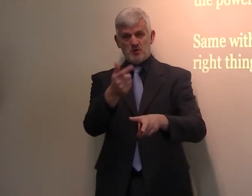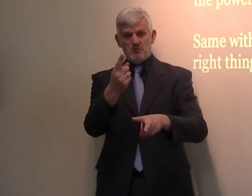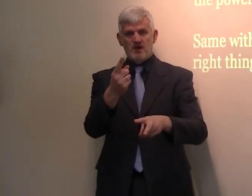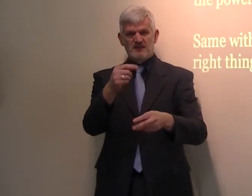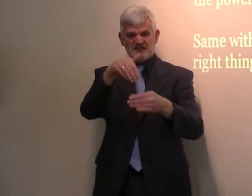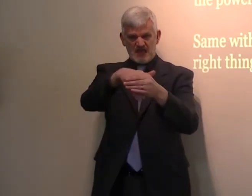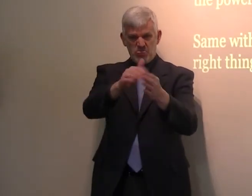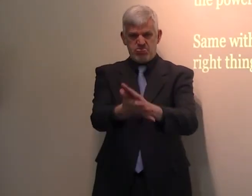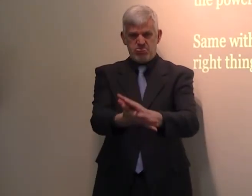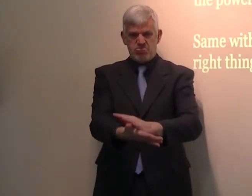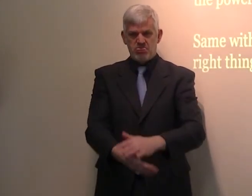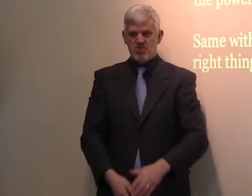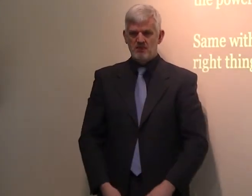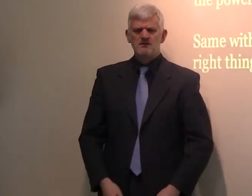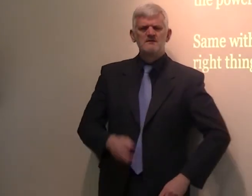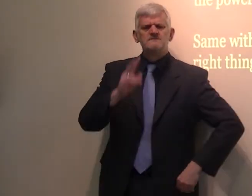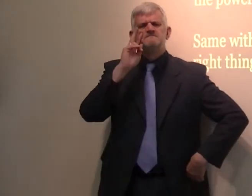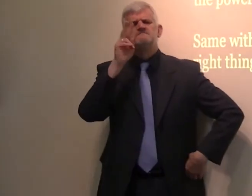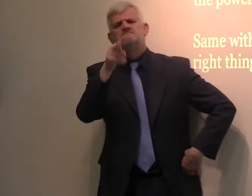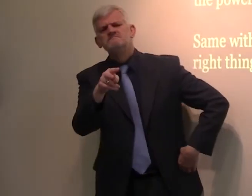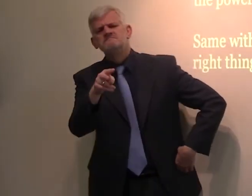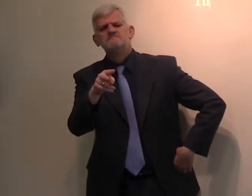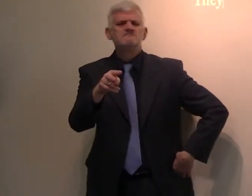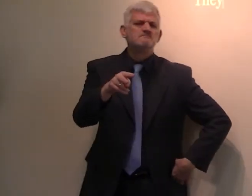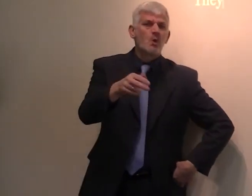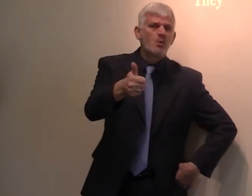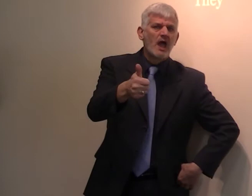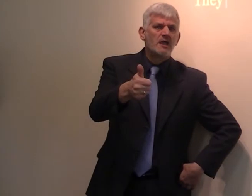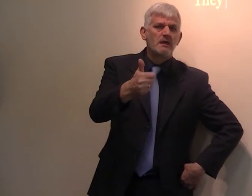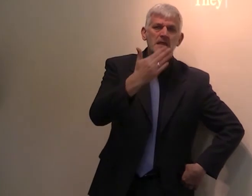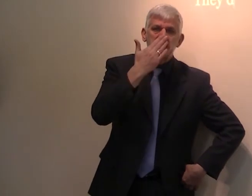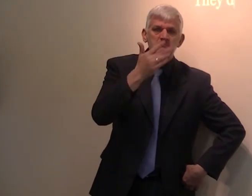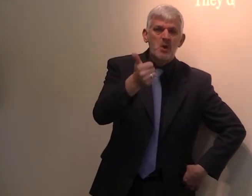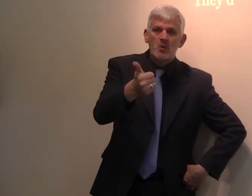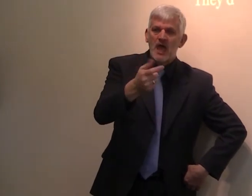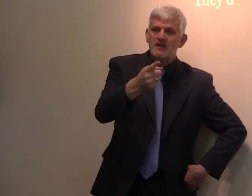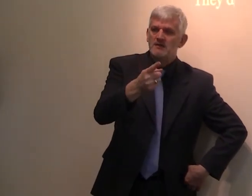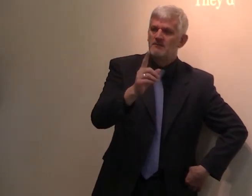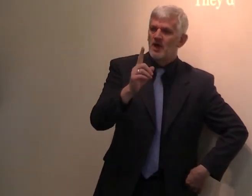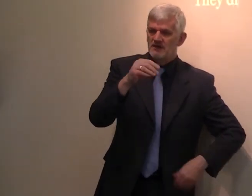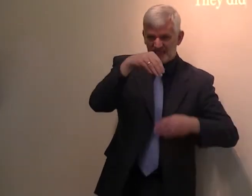Everything appeared to be normal, active, but Christless, spiritless,